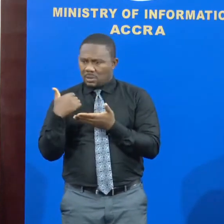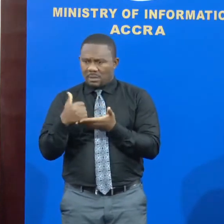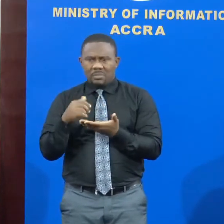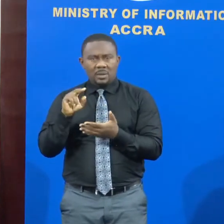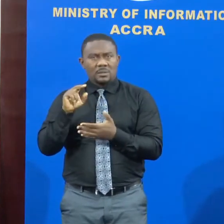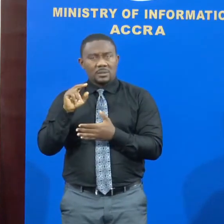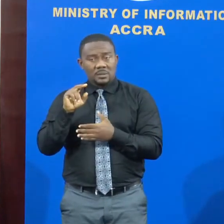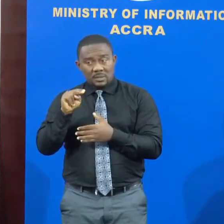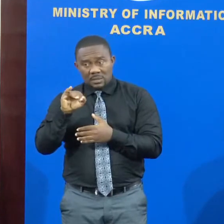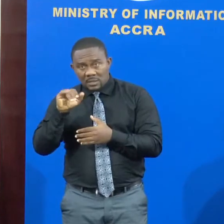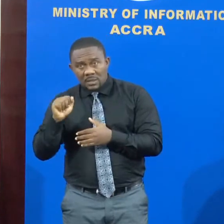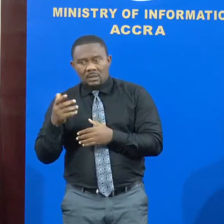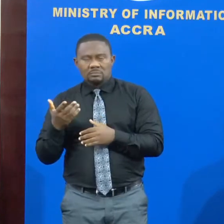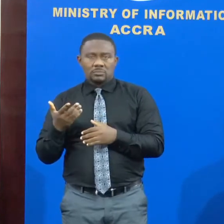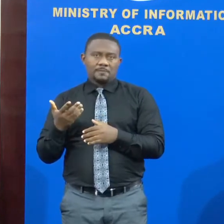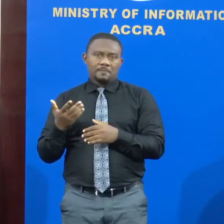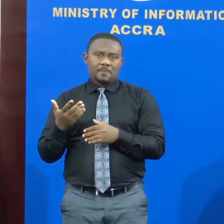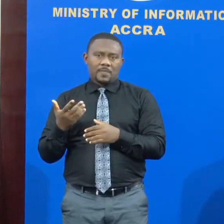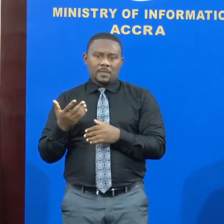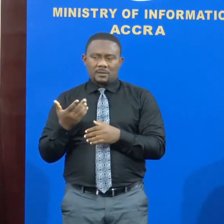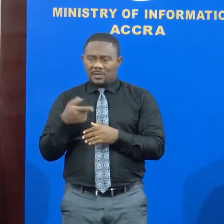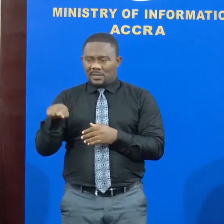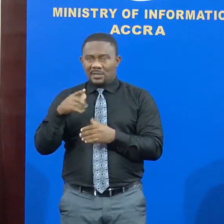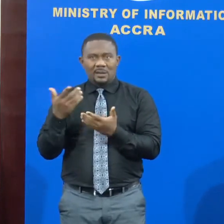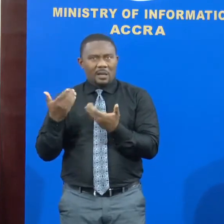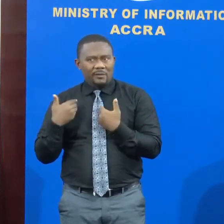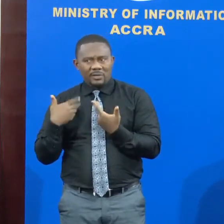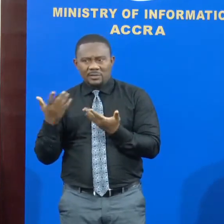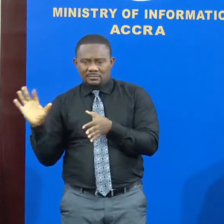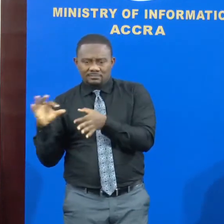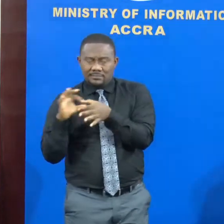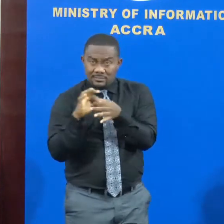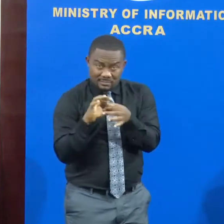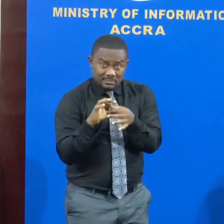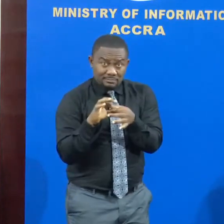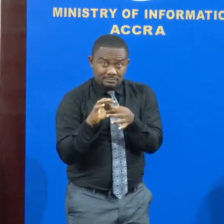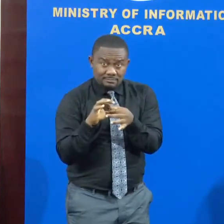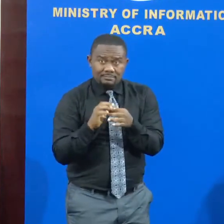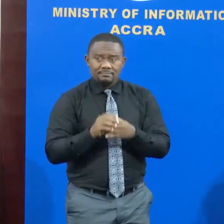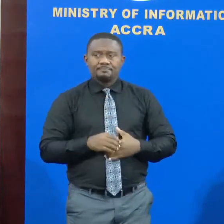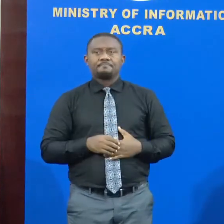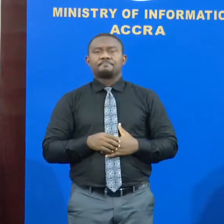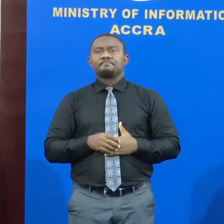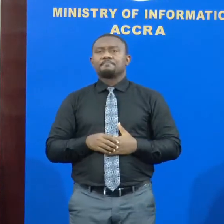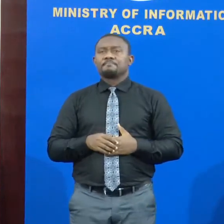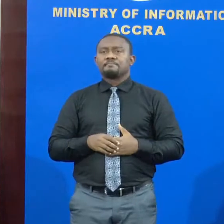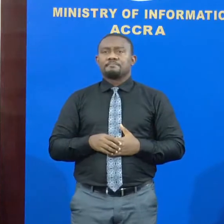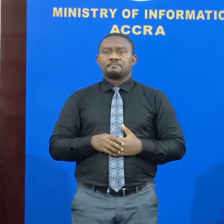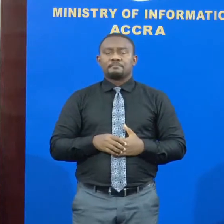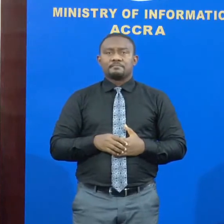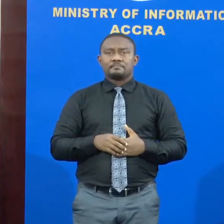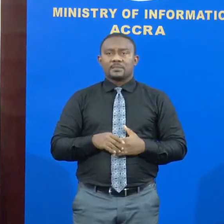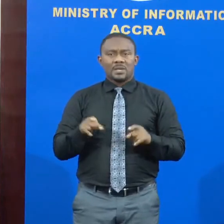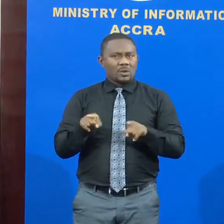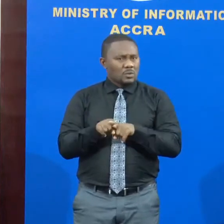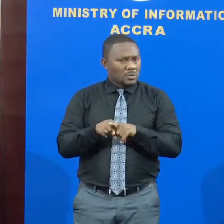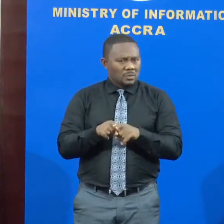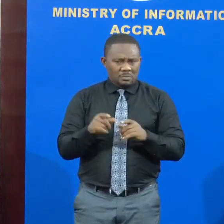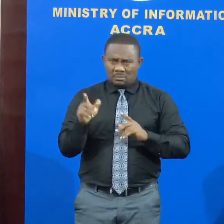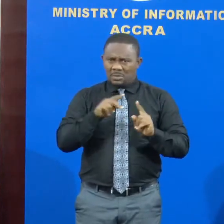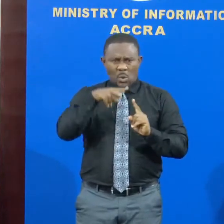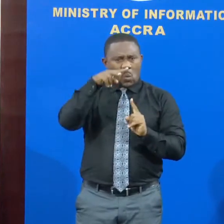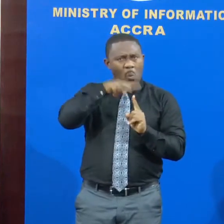Insurance Scheme cardholders link their cards with the Ghana card. There's bulk data on applicants who